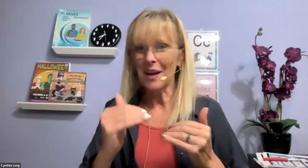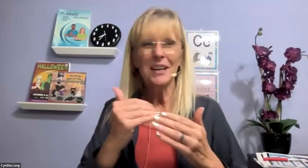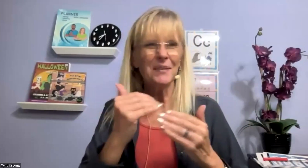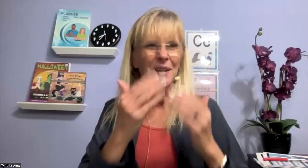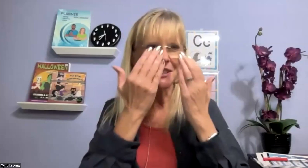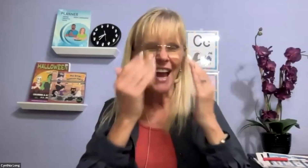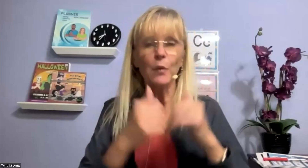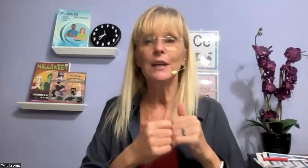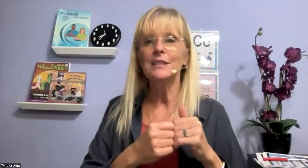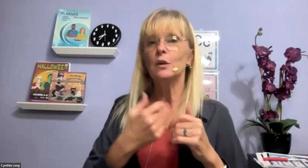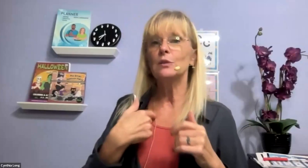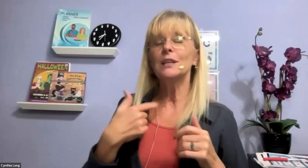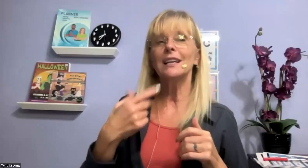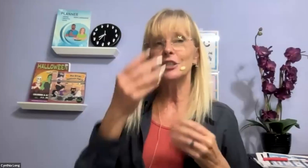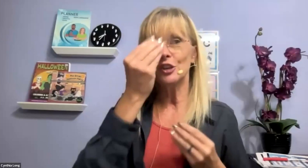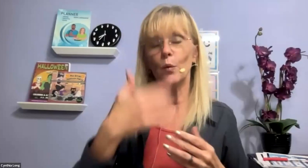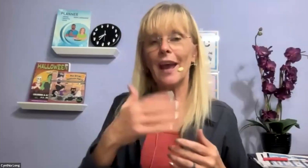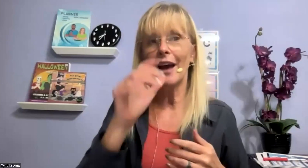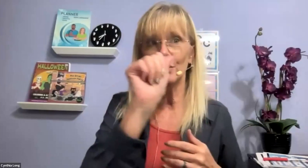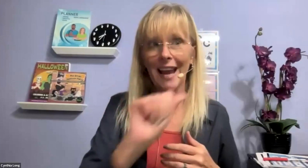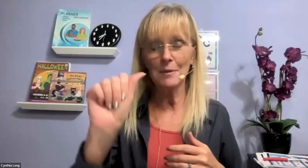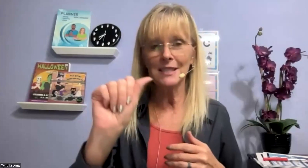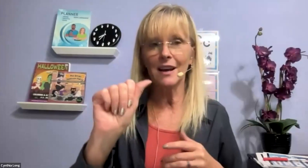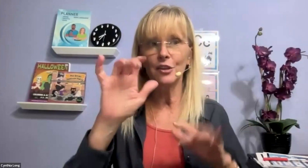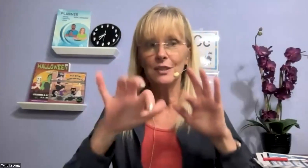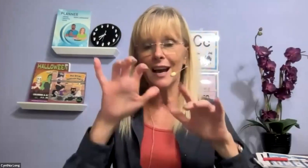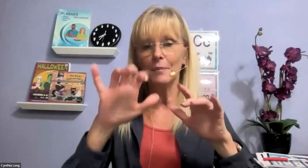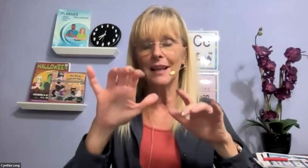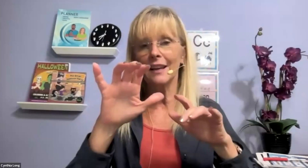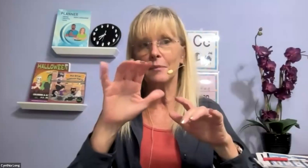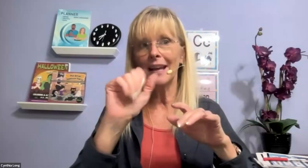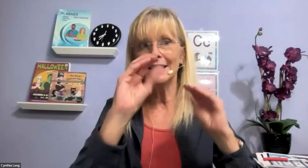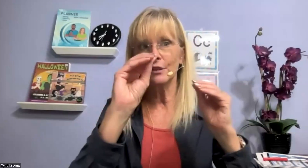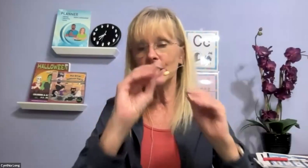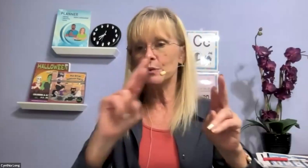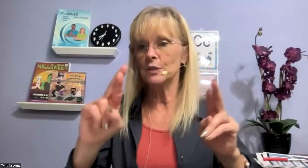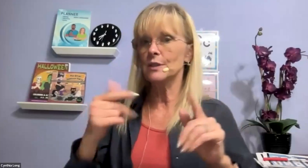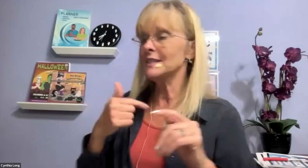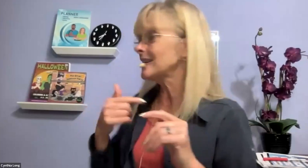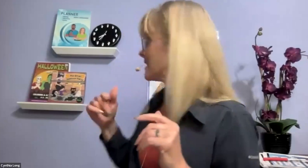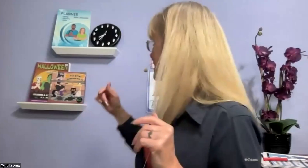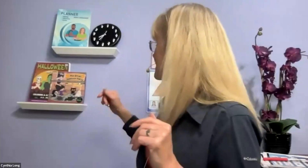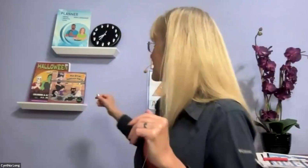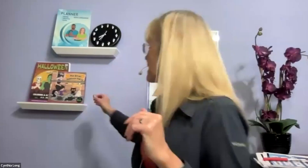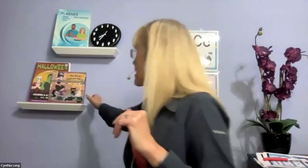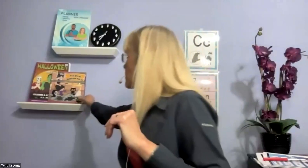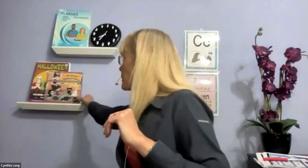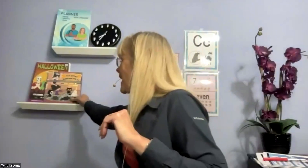coming up close to Halloween, so I do want to let you know we have on Amazon, you type like ASL Teaching Resources, that's us. But we have